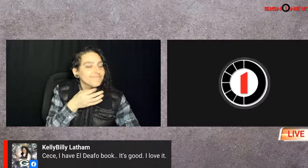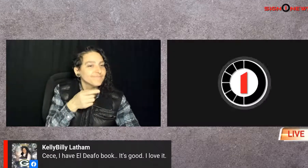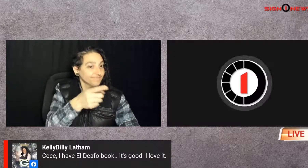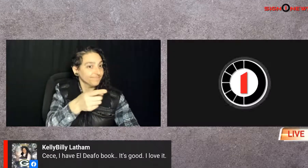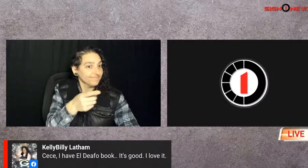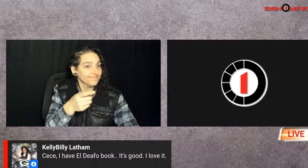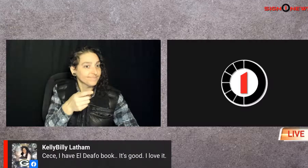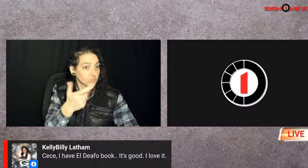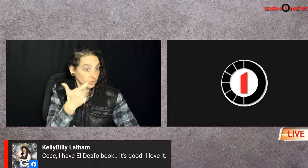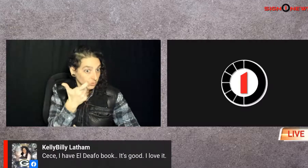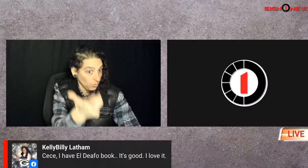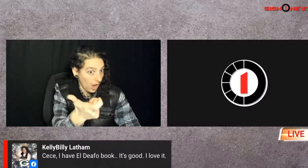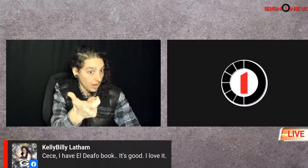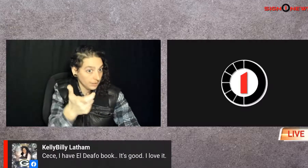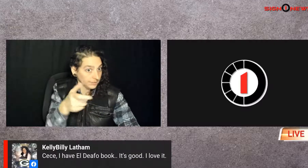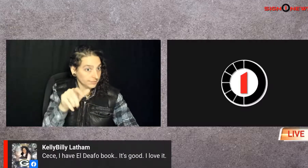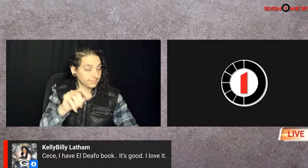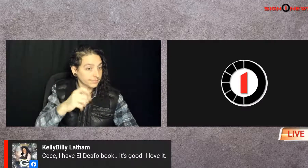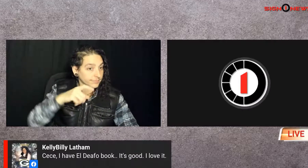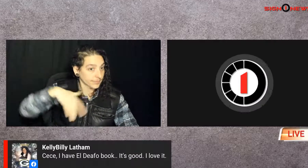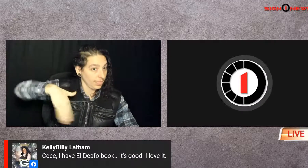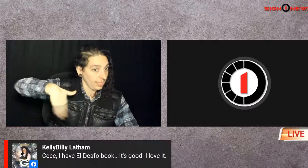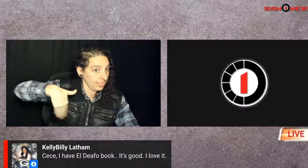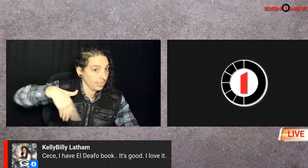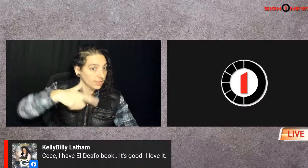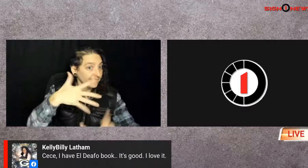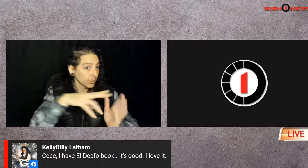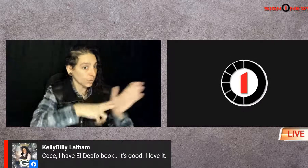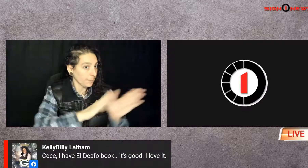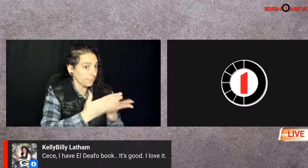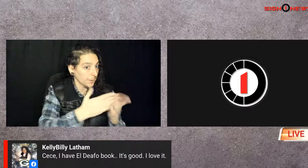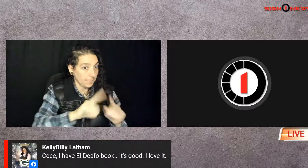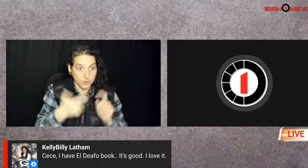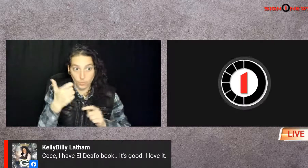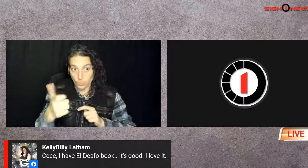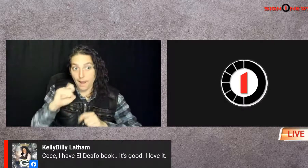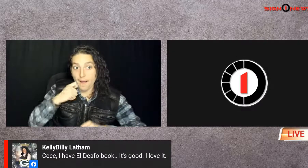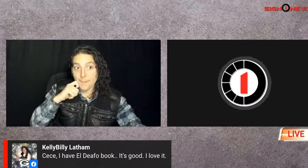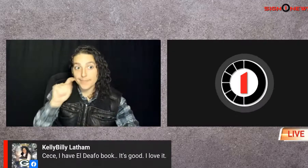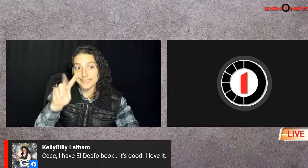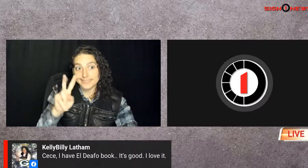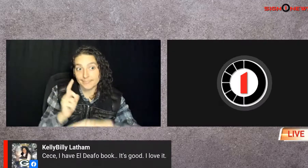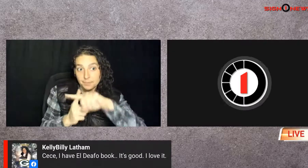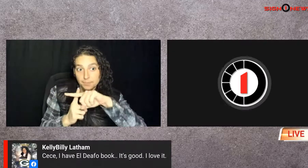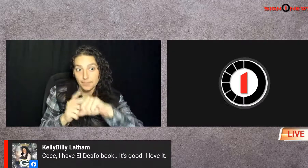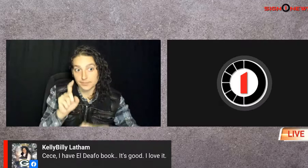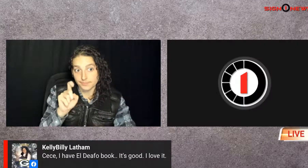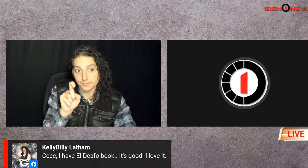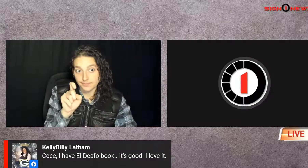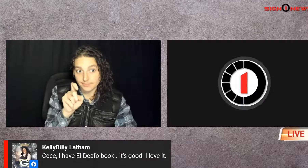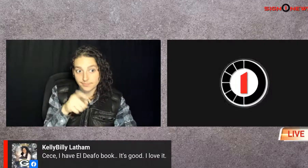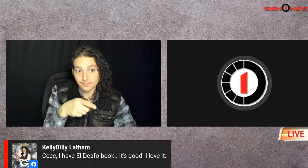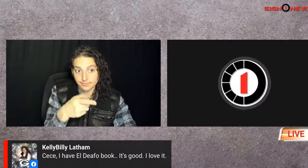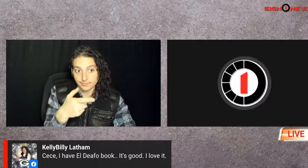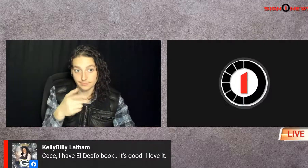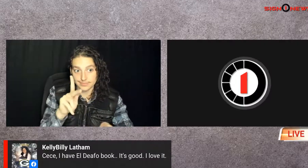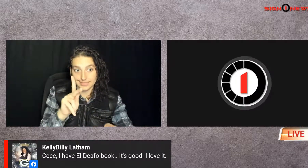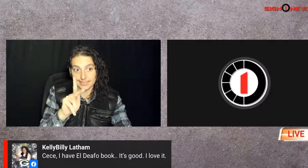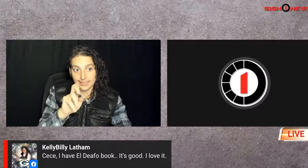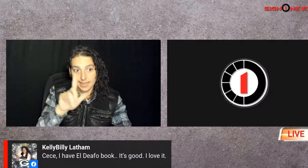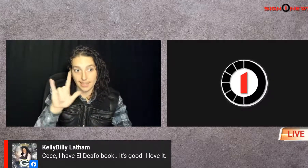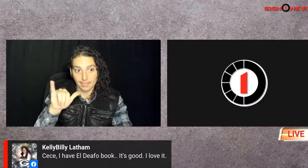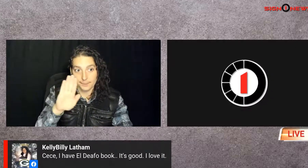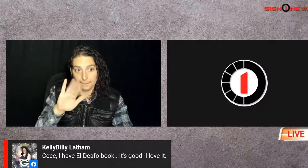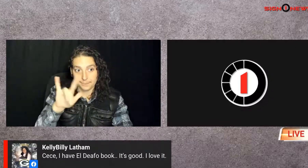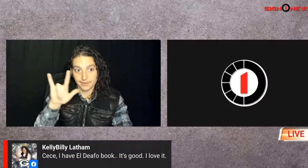Just curious. Have you seen, you've read the book already, but have you seen the Apple TV Plus series